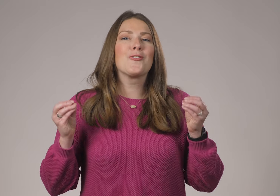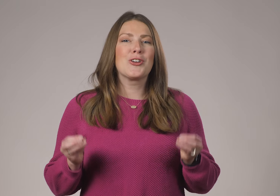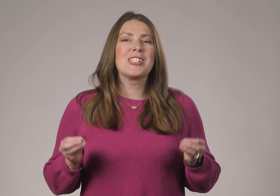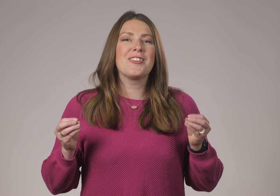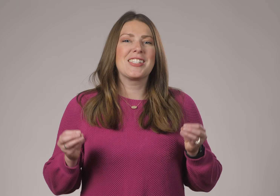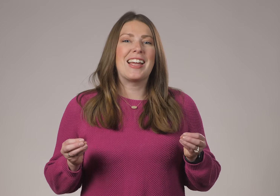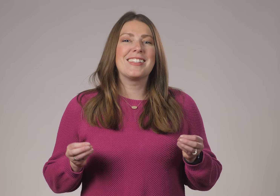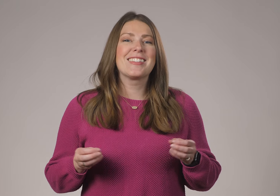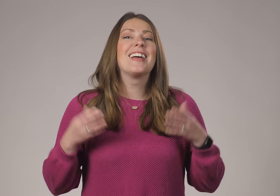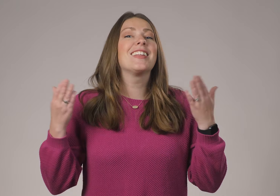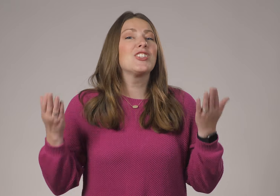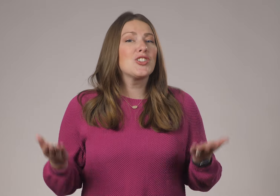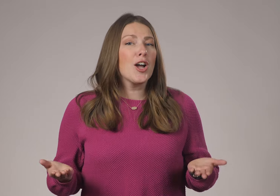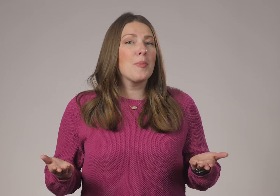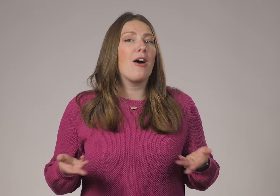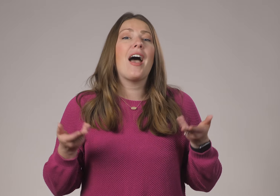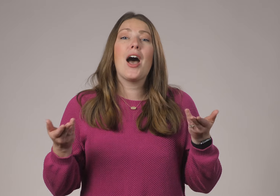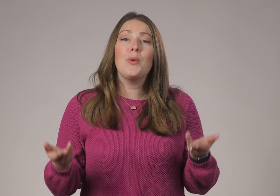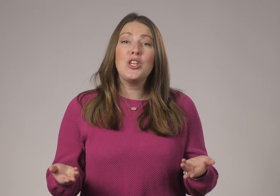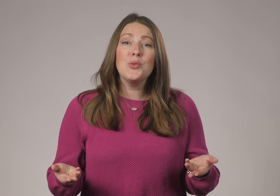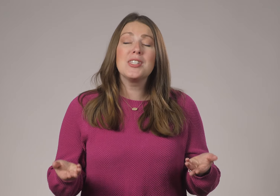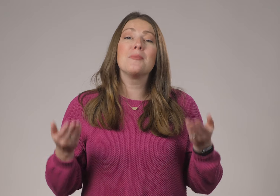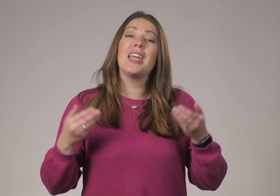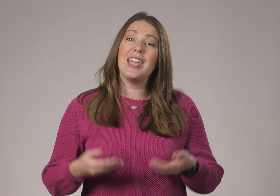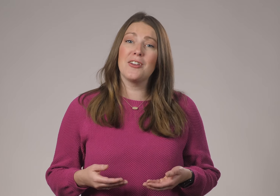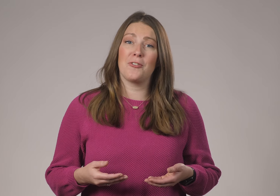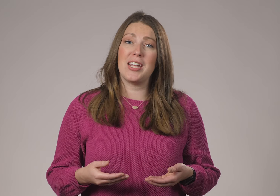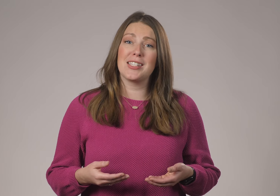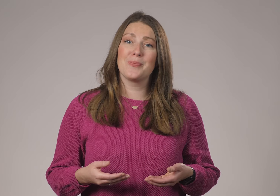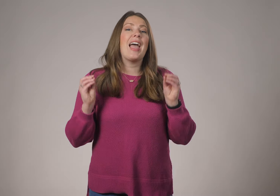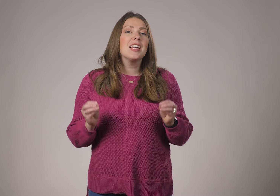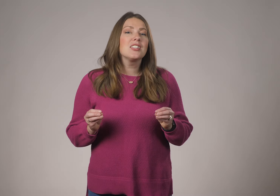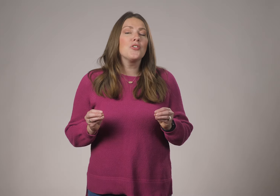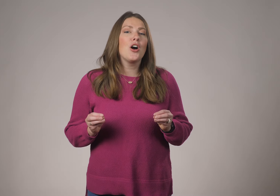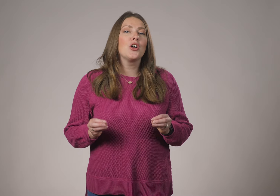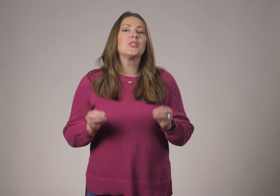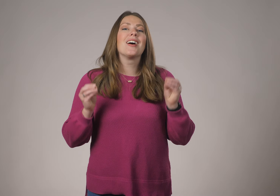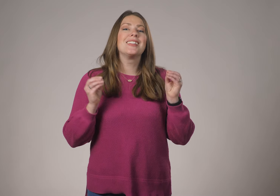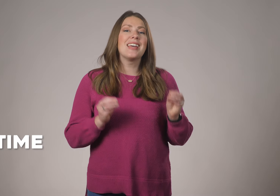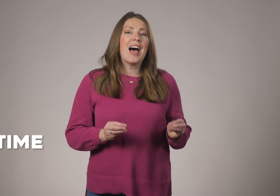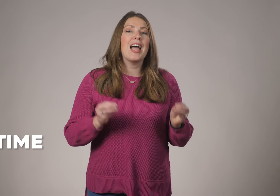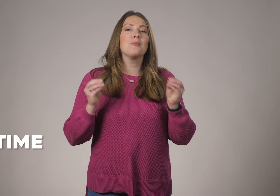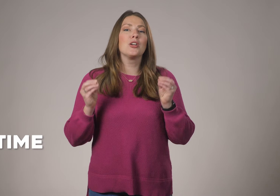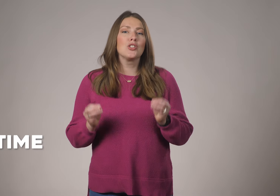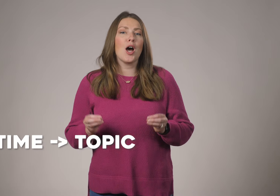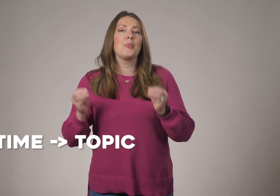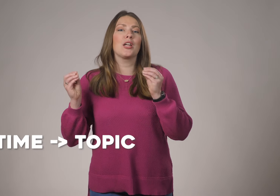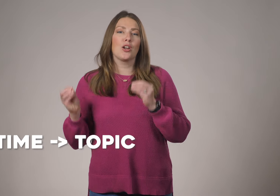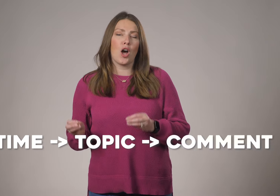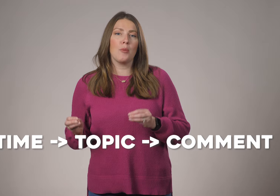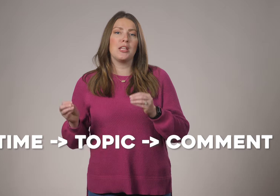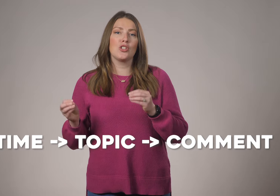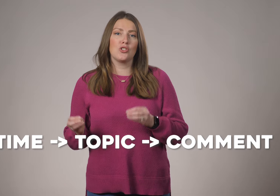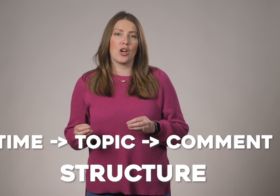first set of signs, let's talk about how we use them in a phrase. ASL follows time, topic, comment